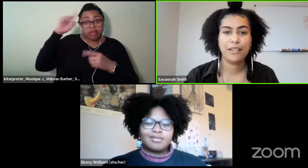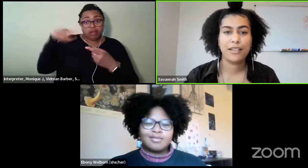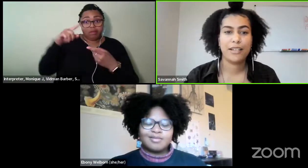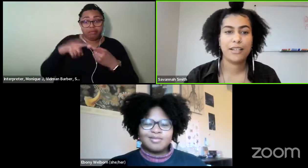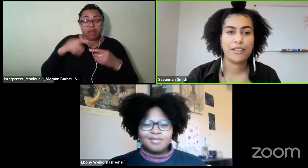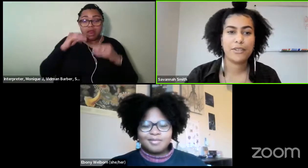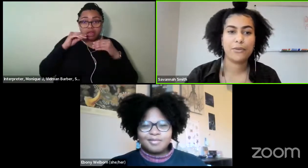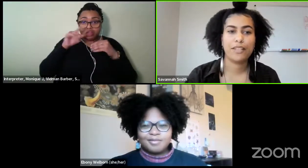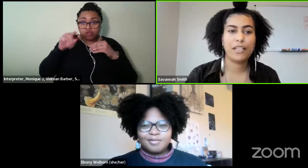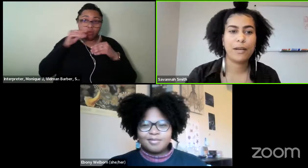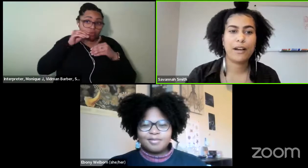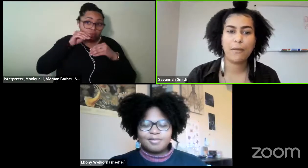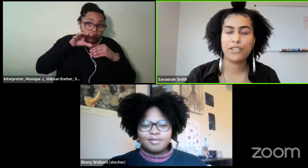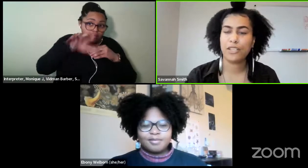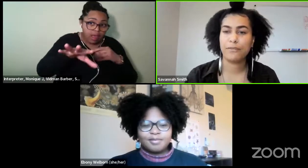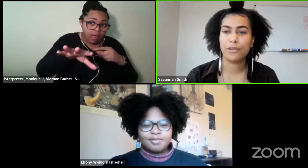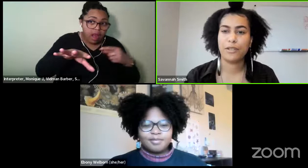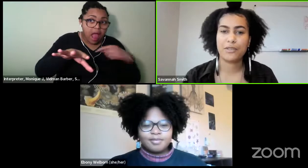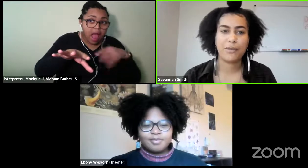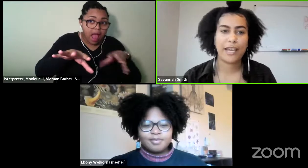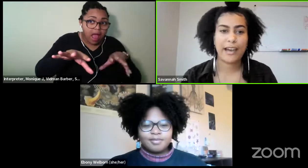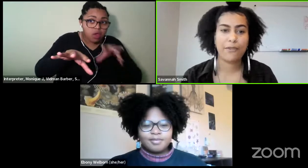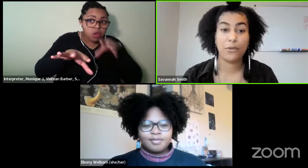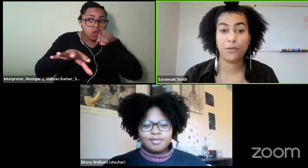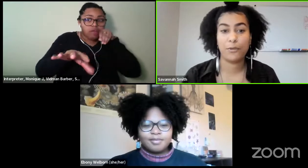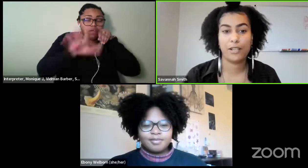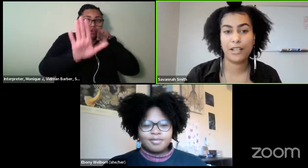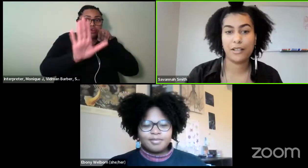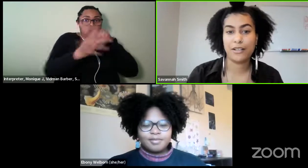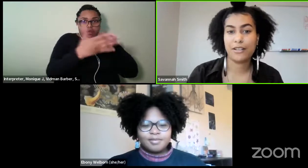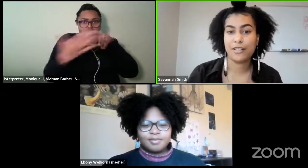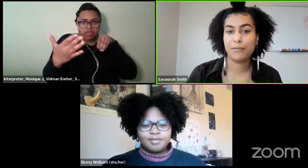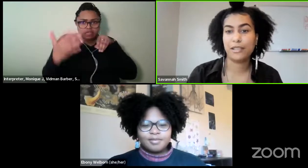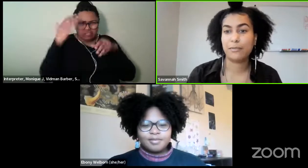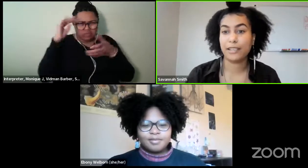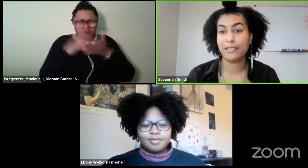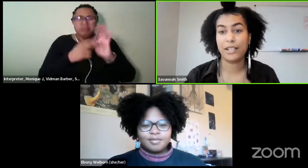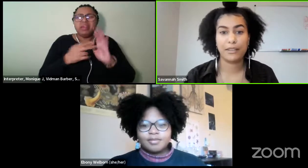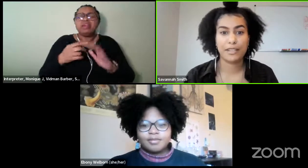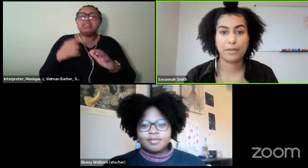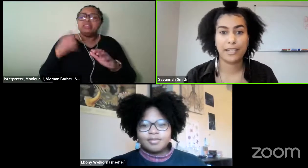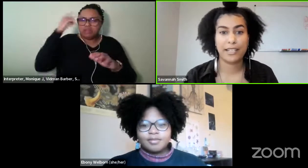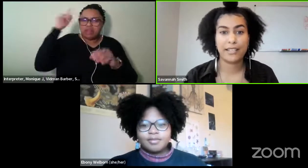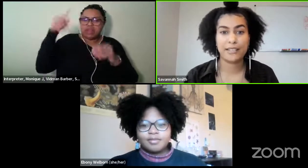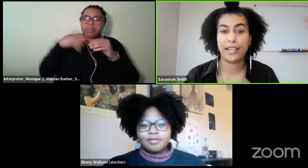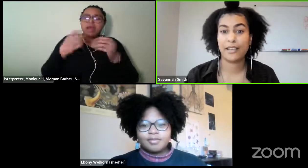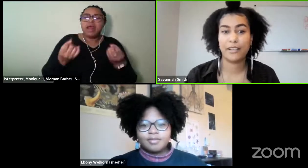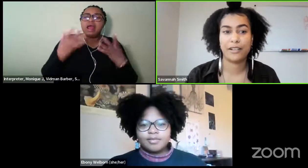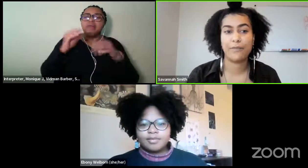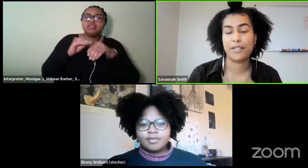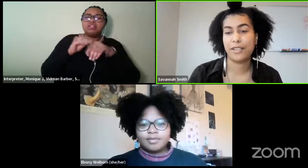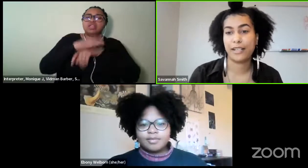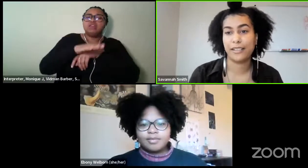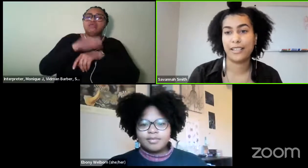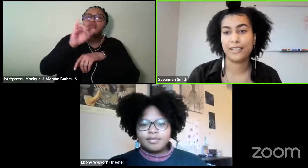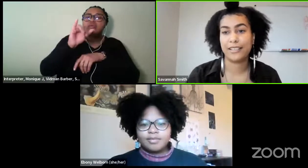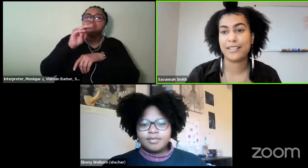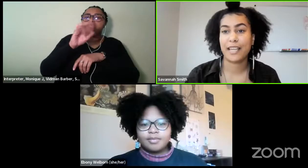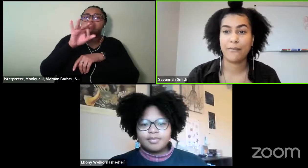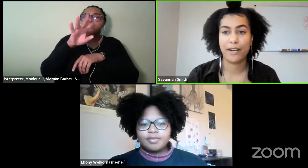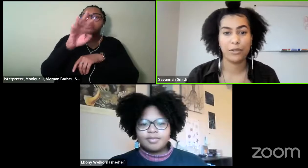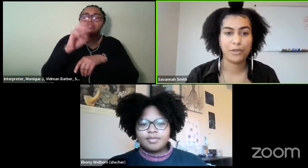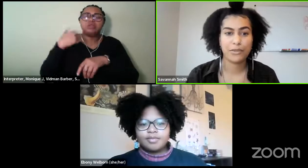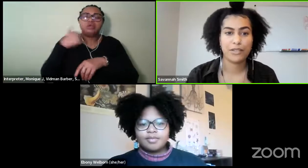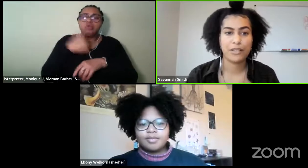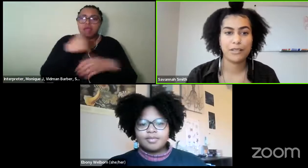versa. And so think about how much influence we have over one another simply by living on this planet together and recycling